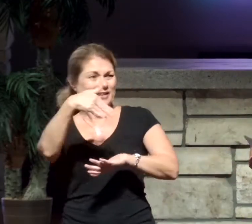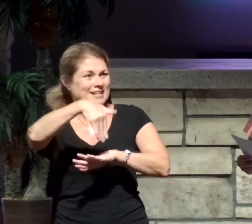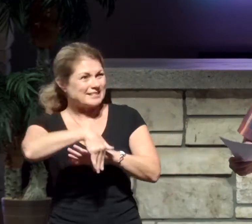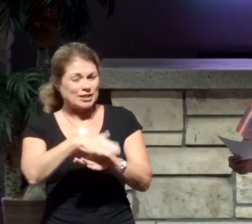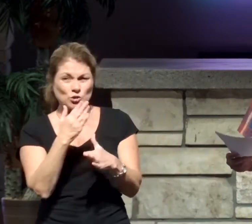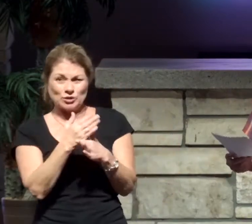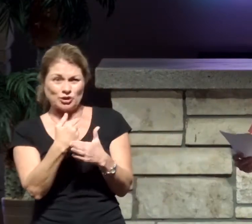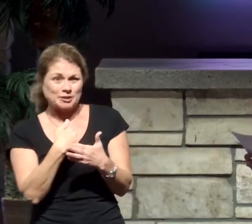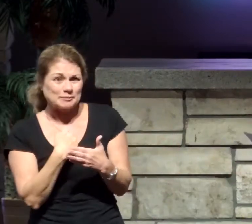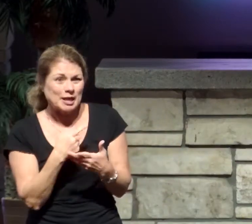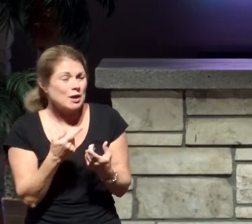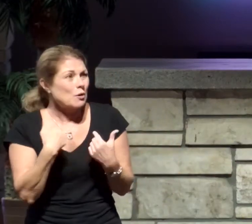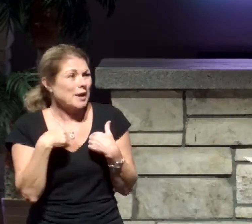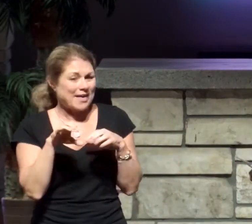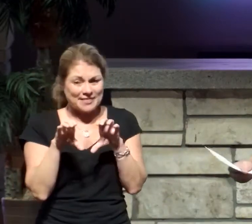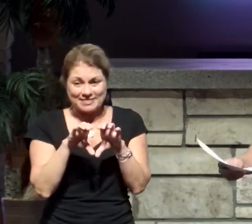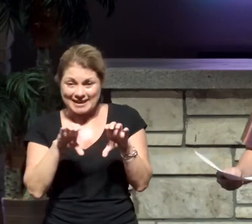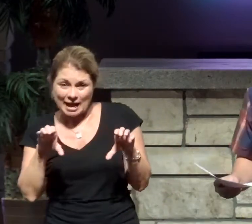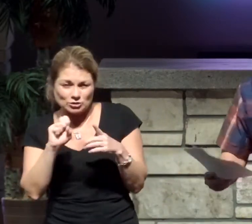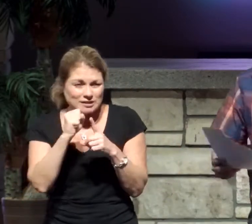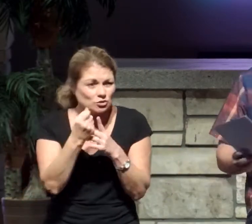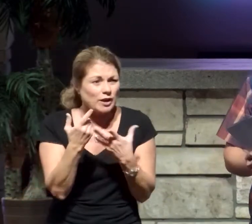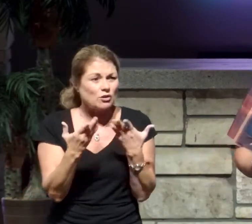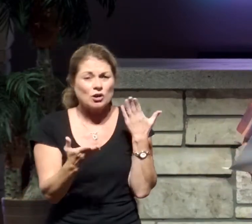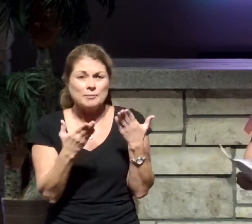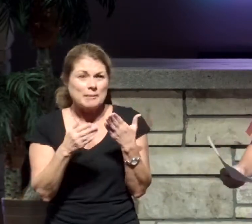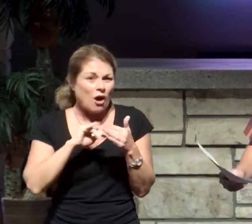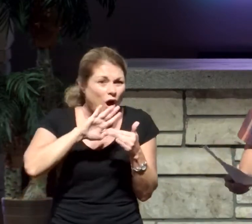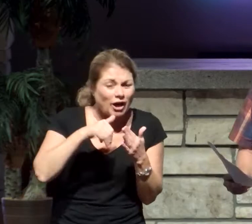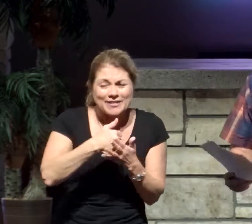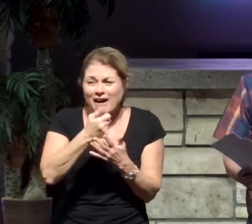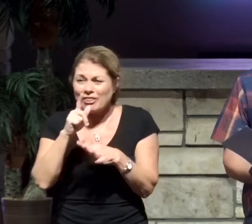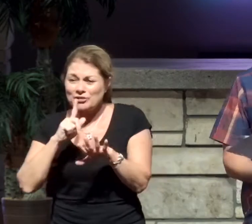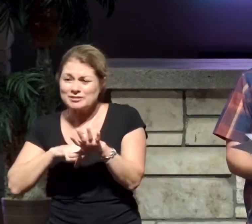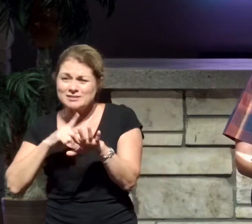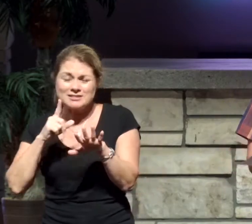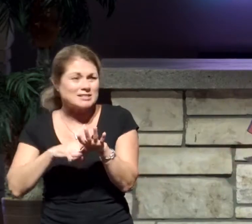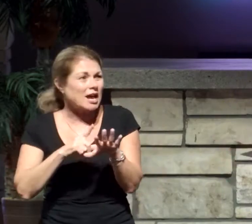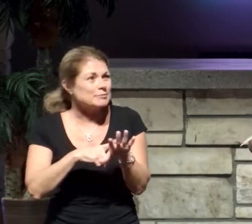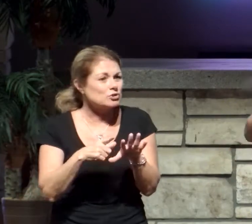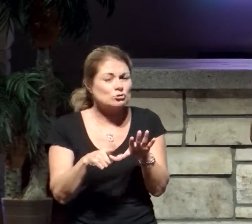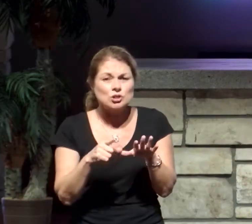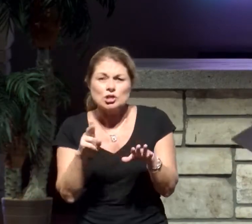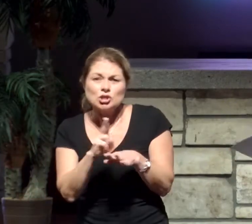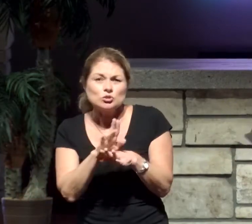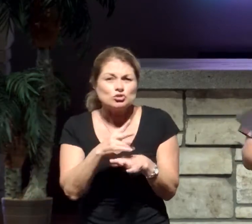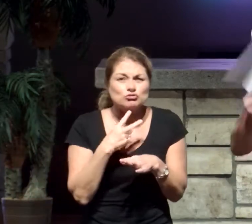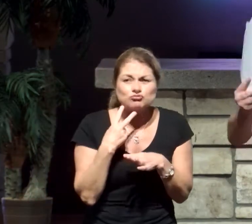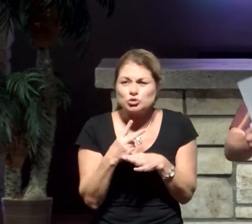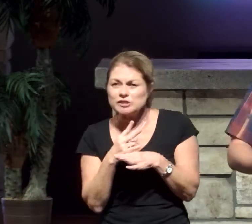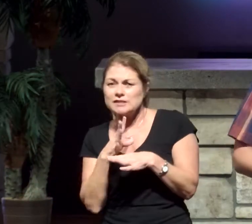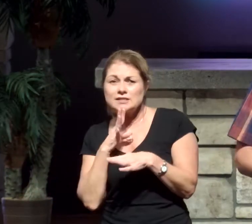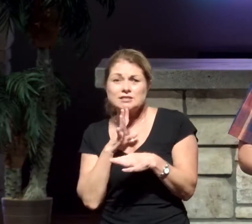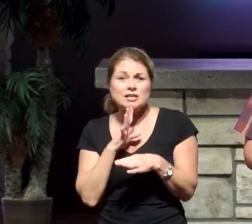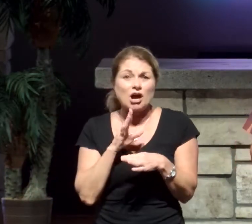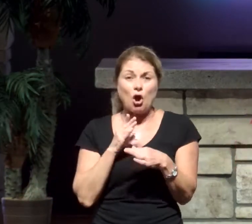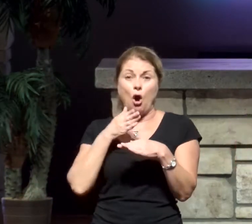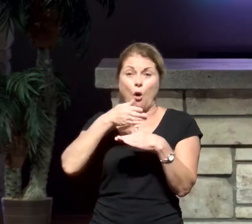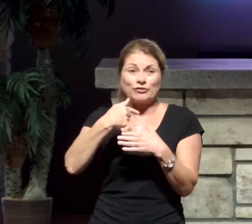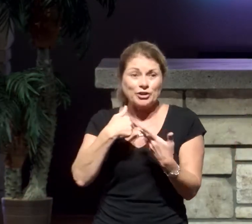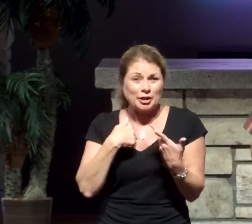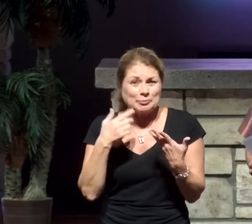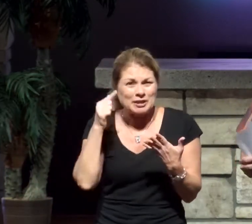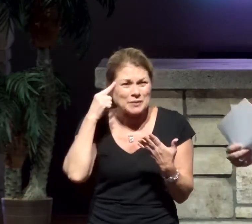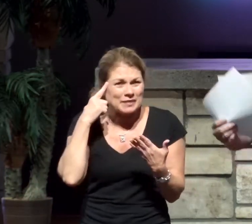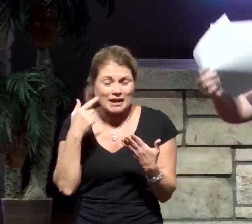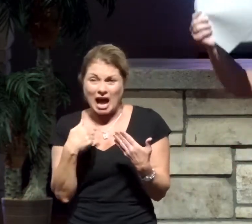me when we had the couch situation? Or how about all the other times where you use your voice, you try and talk over me, give your own opinion, you think I'm